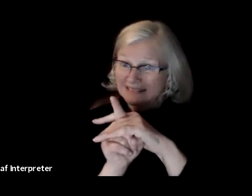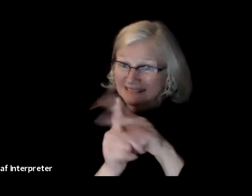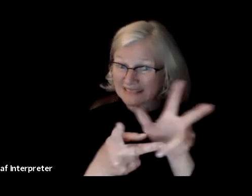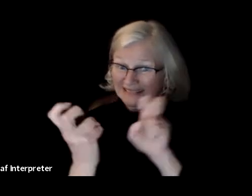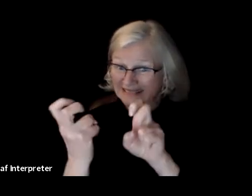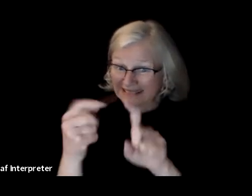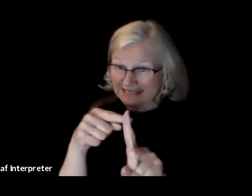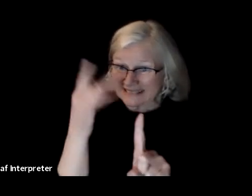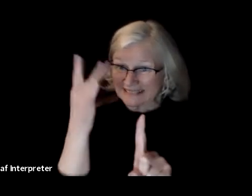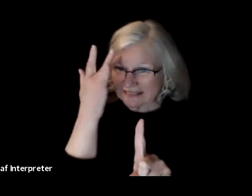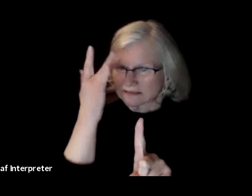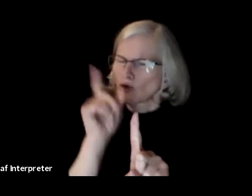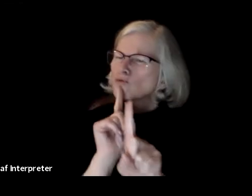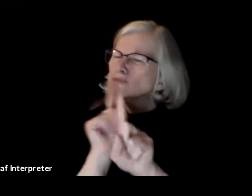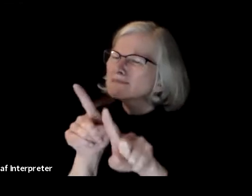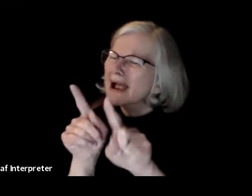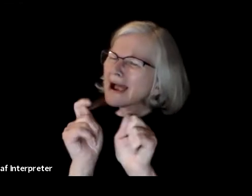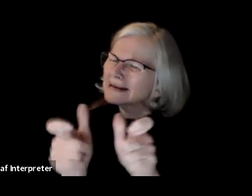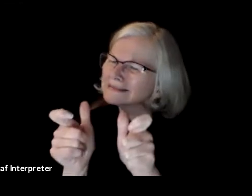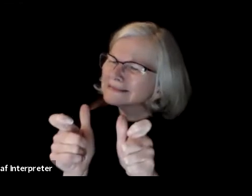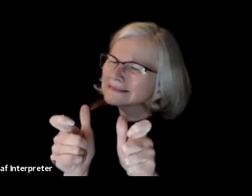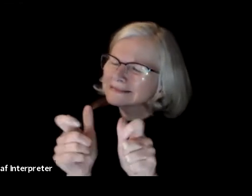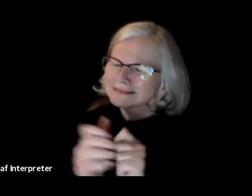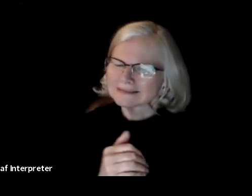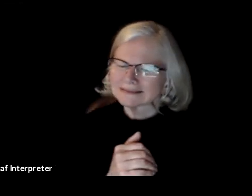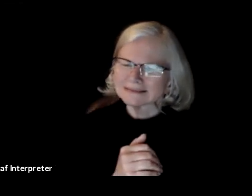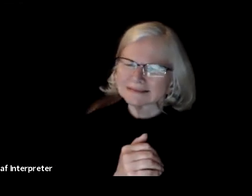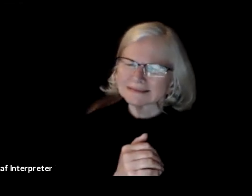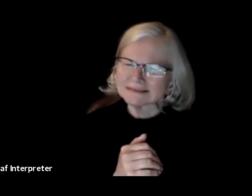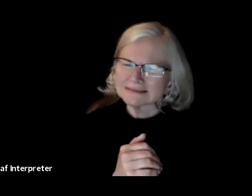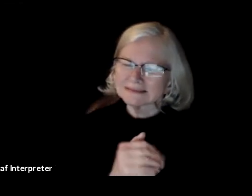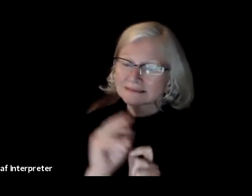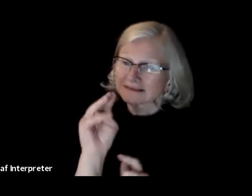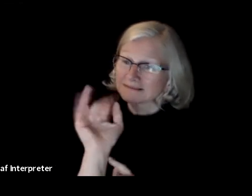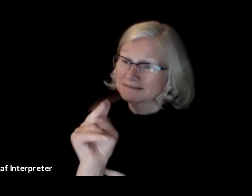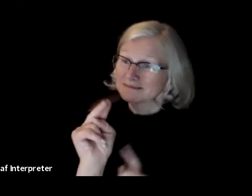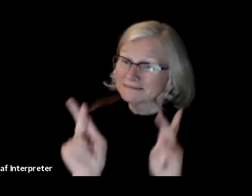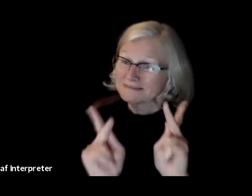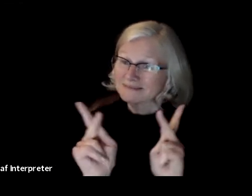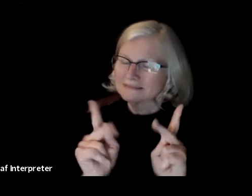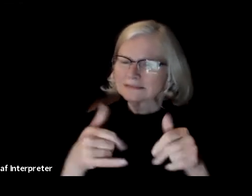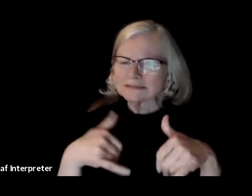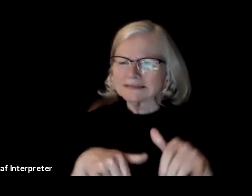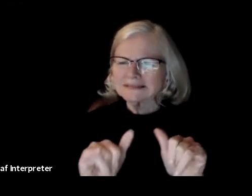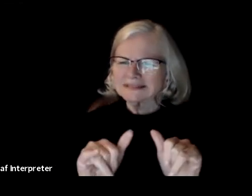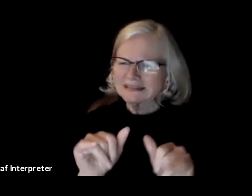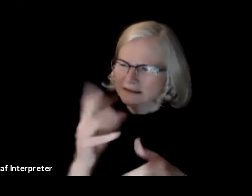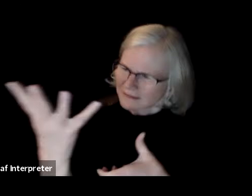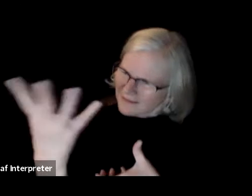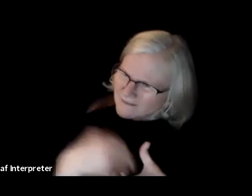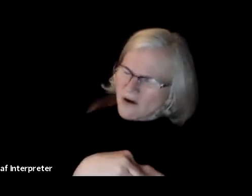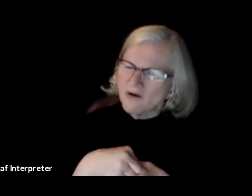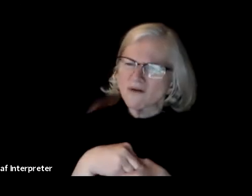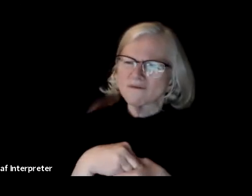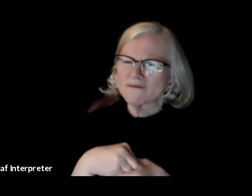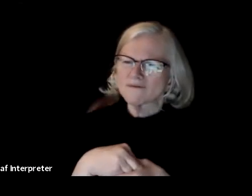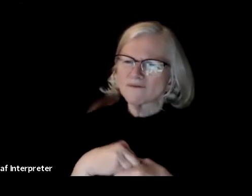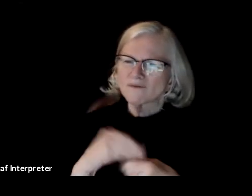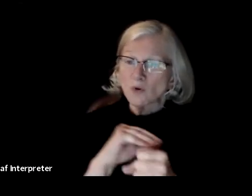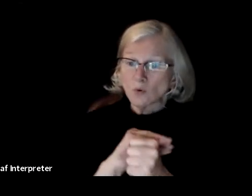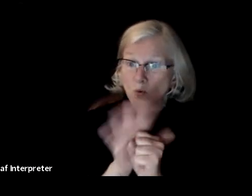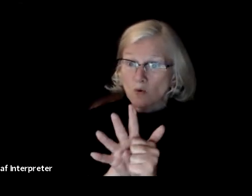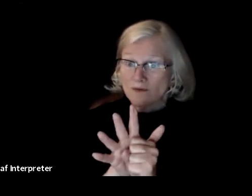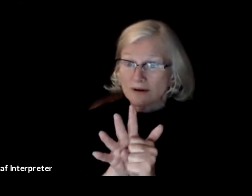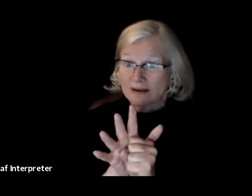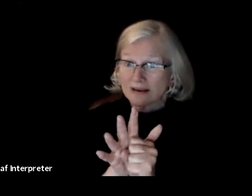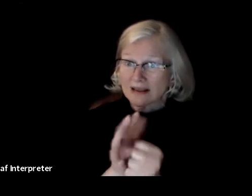do their part in this effort by helping slow the spread of COVID-19, and especially the variants we're now seeing. I